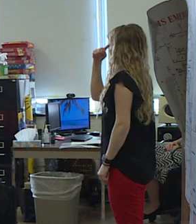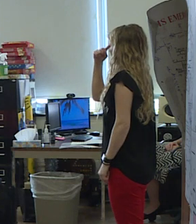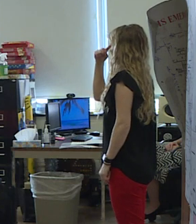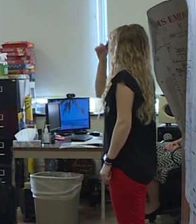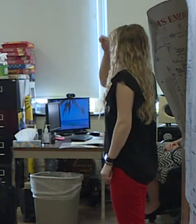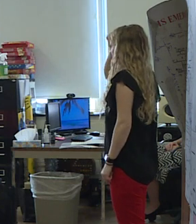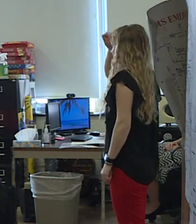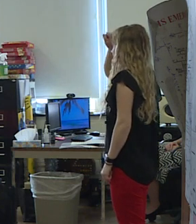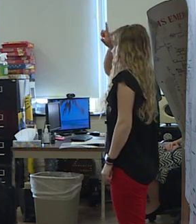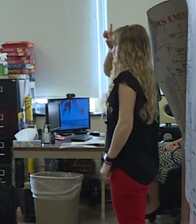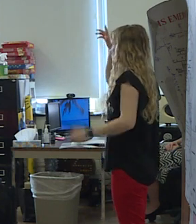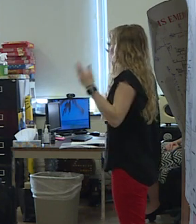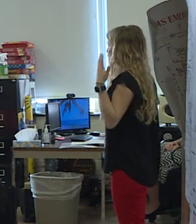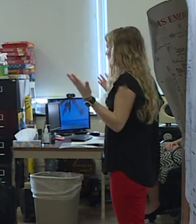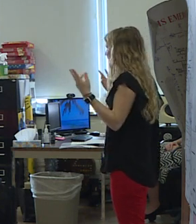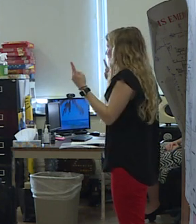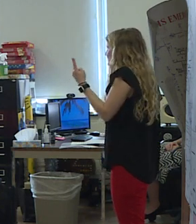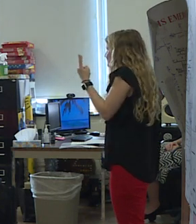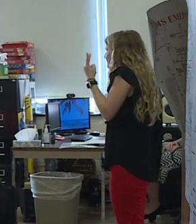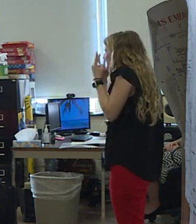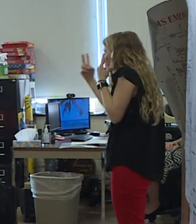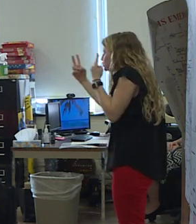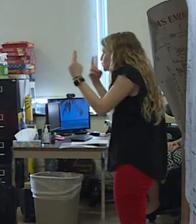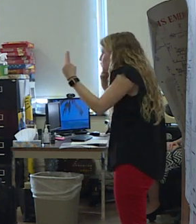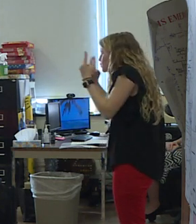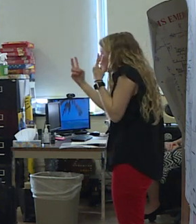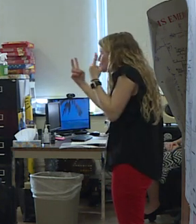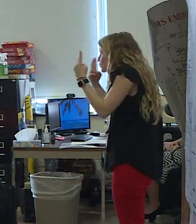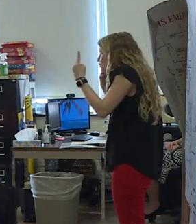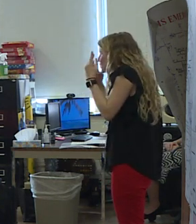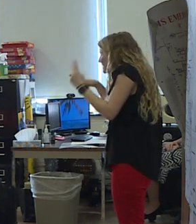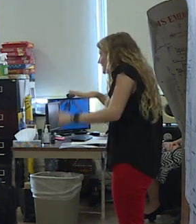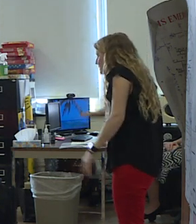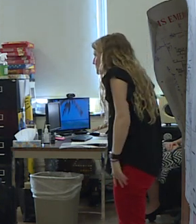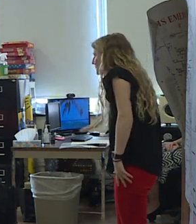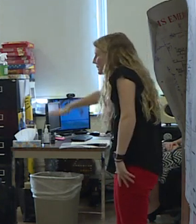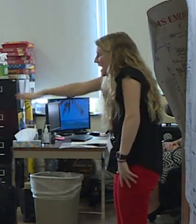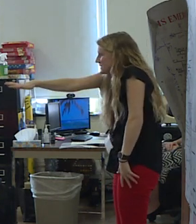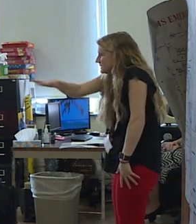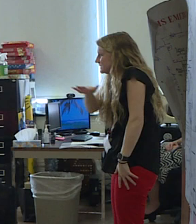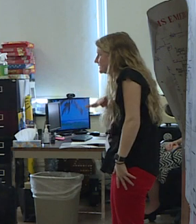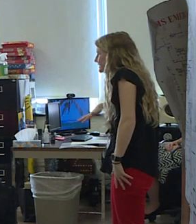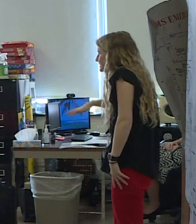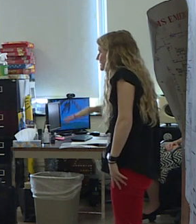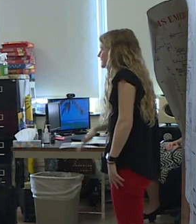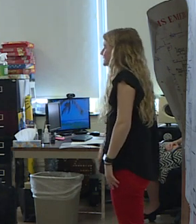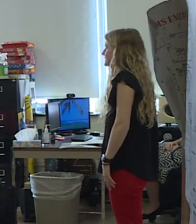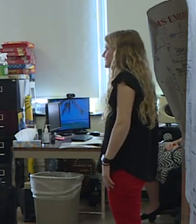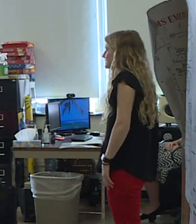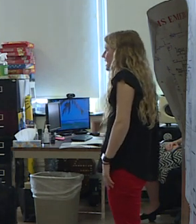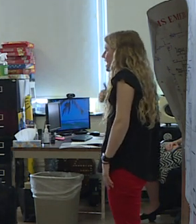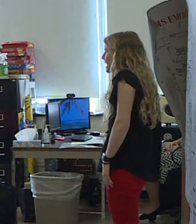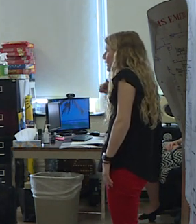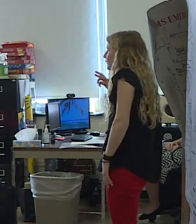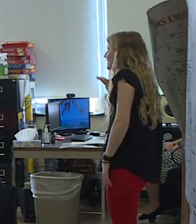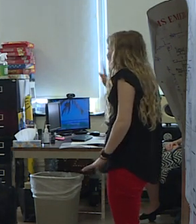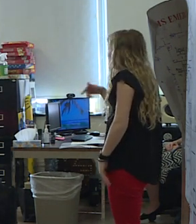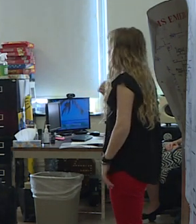it's the quiet students who sometimes speak volumes. Thank you